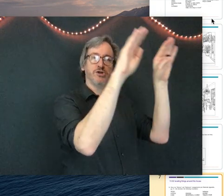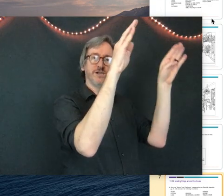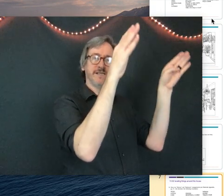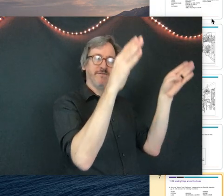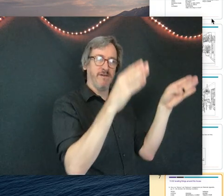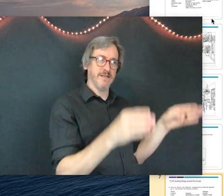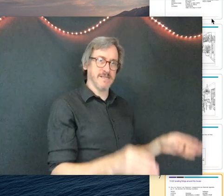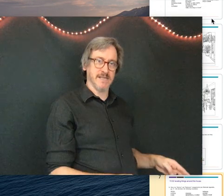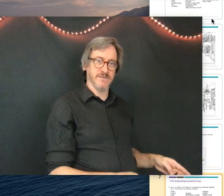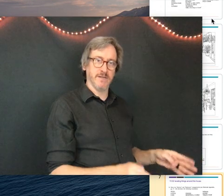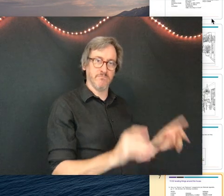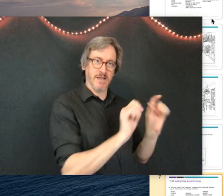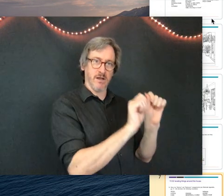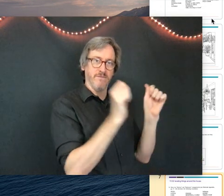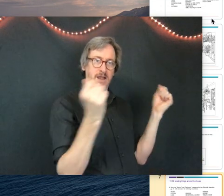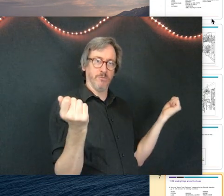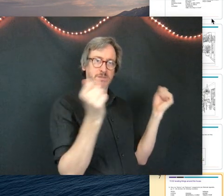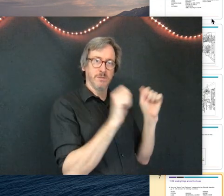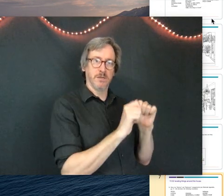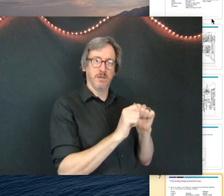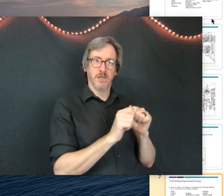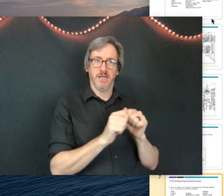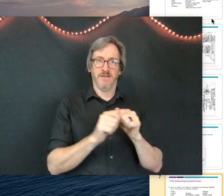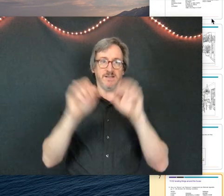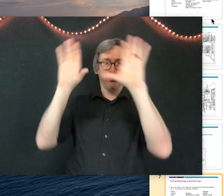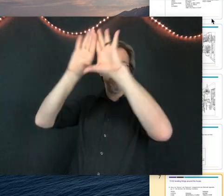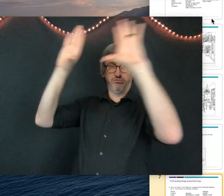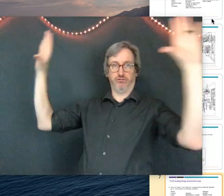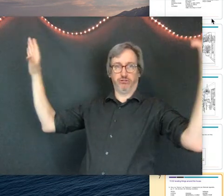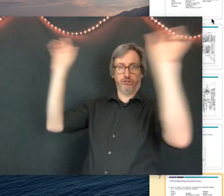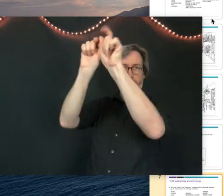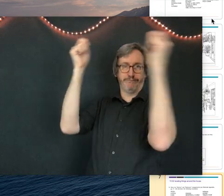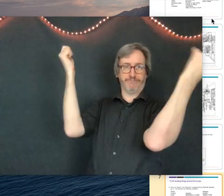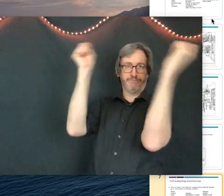So just define the size of it. That often helps. If it's